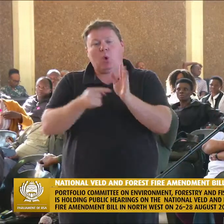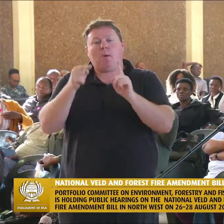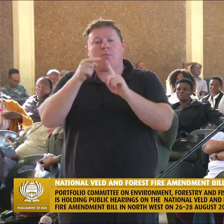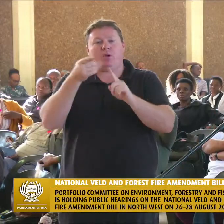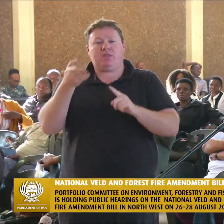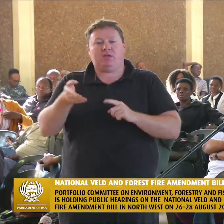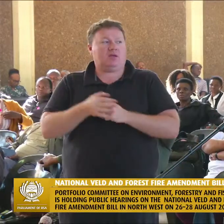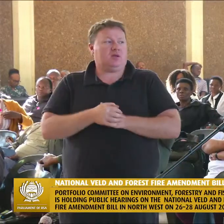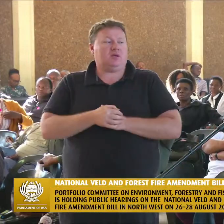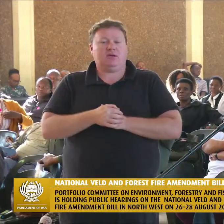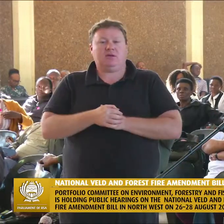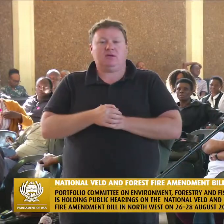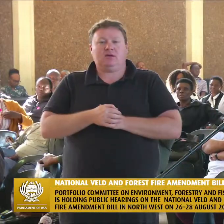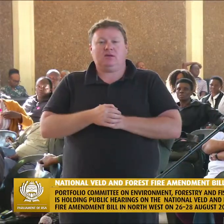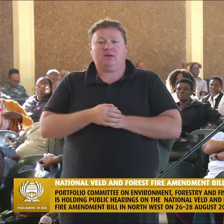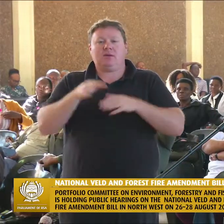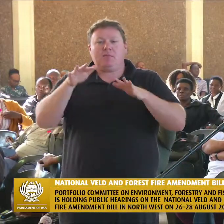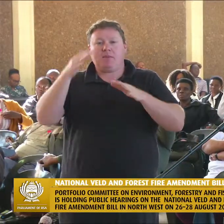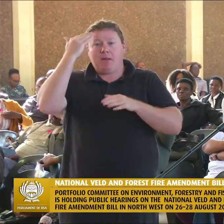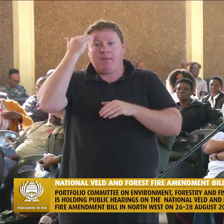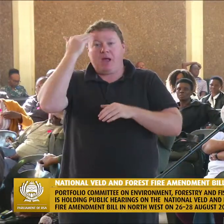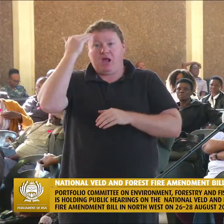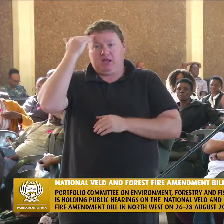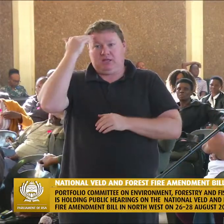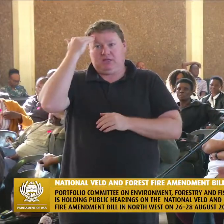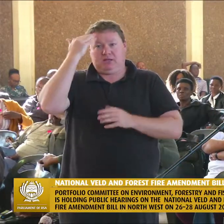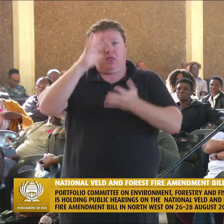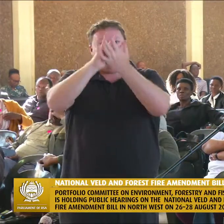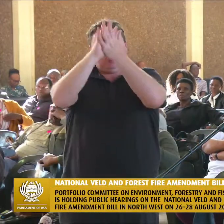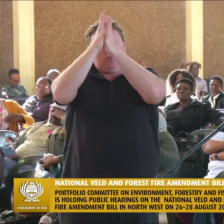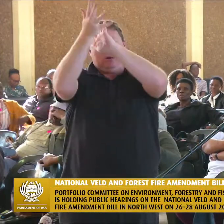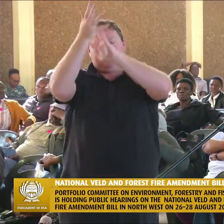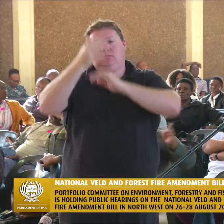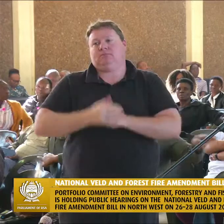because it affects the mindset in the minds of our